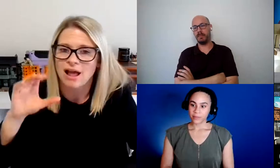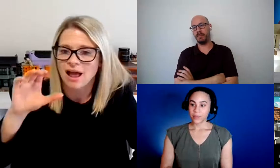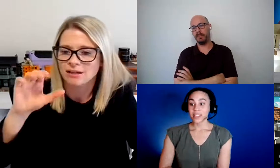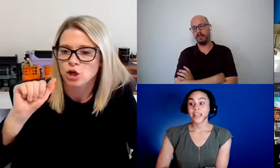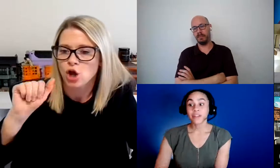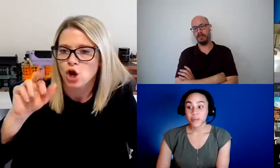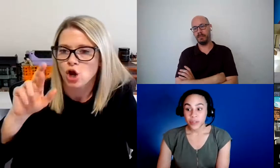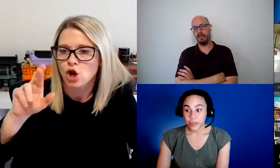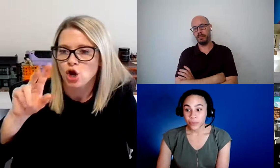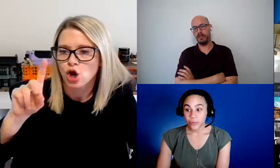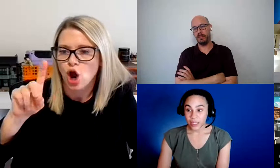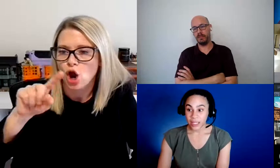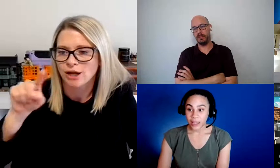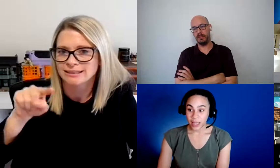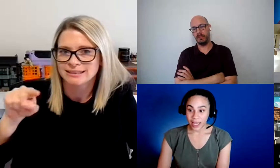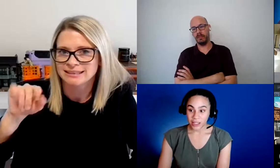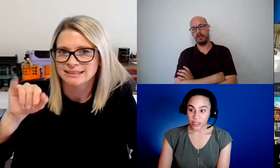The deaf community really likes.